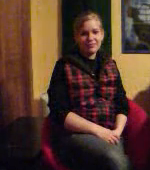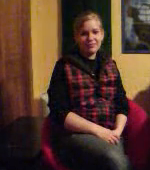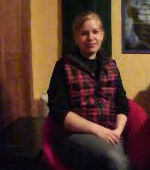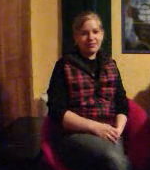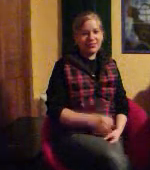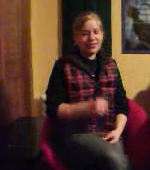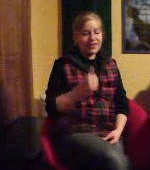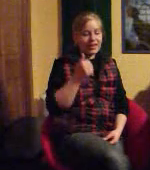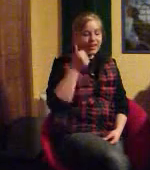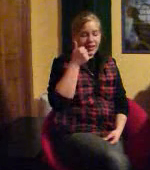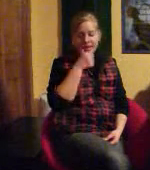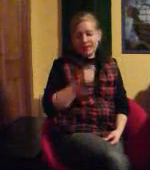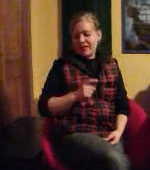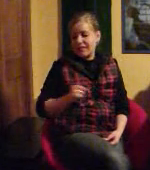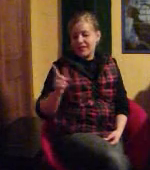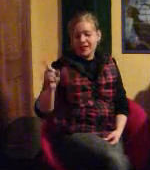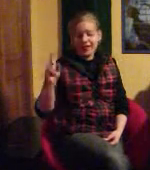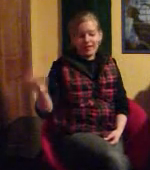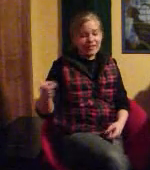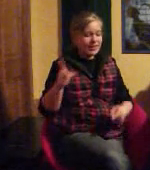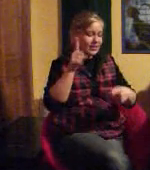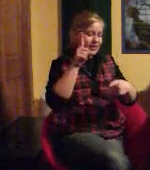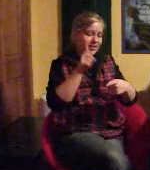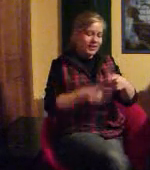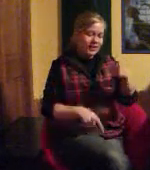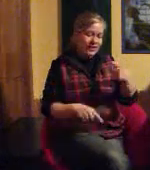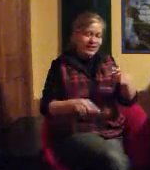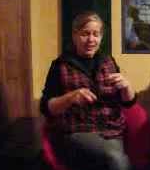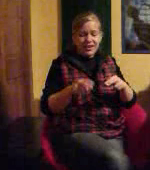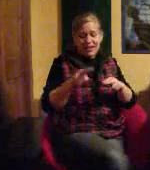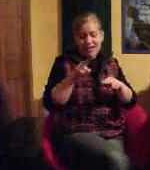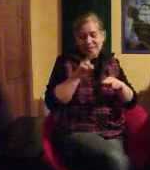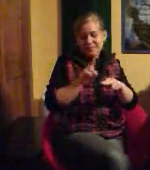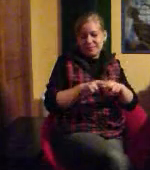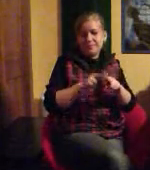She grew too big for her special little chair and her special little bed.